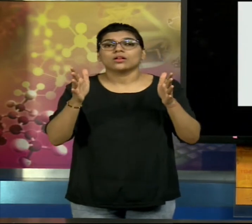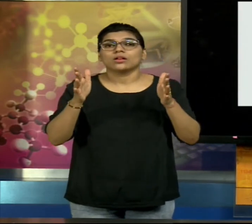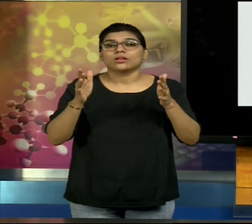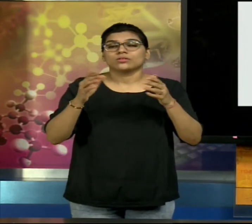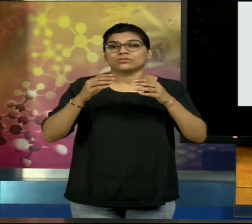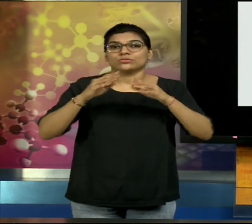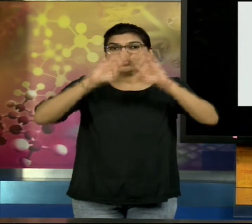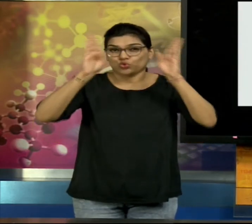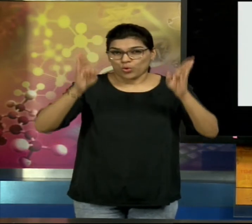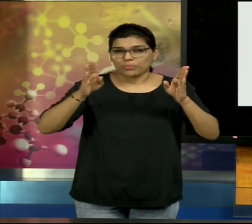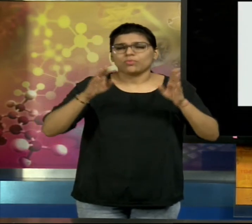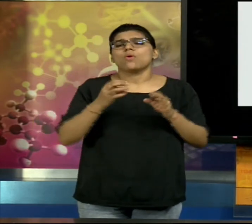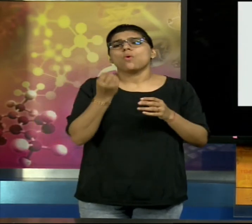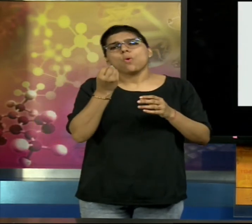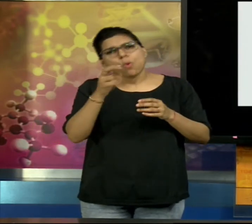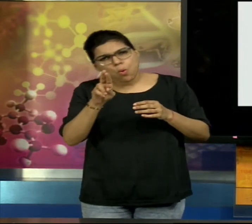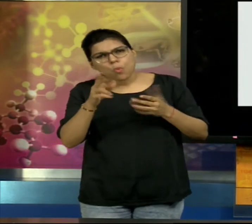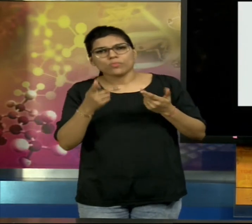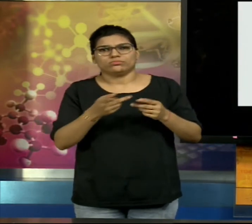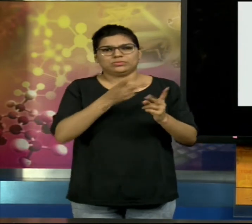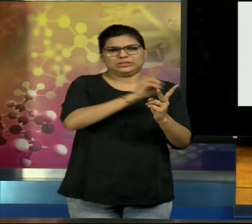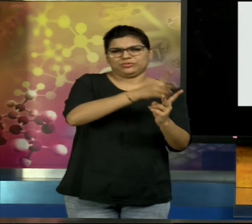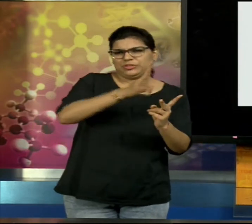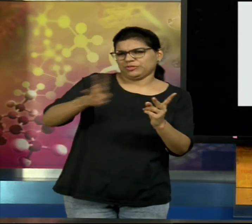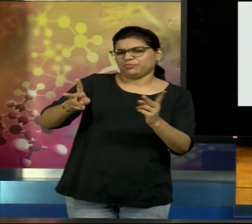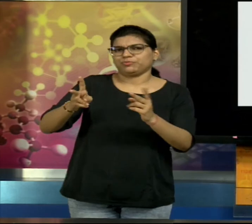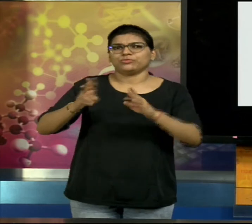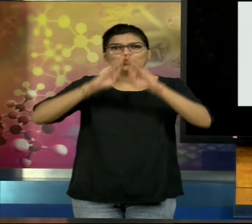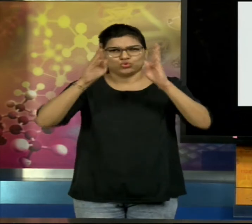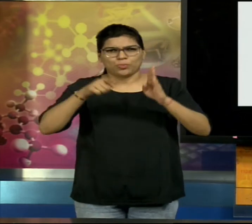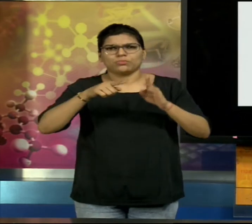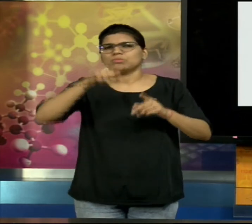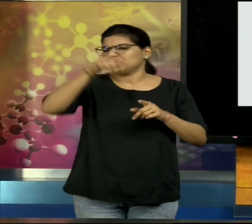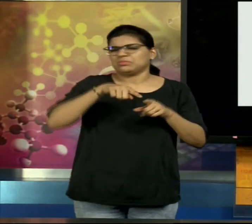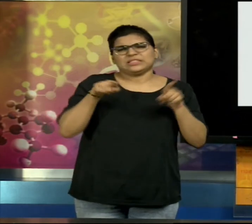General store or variety store.